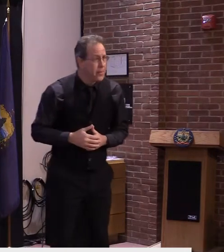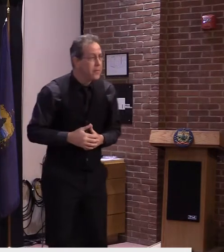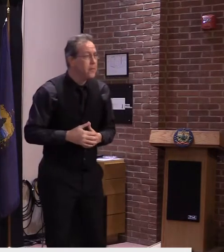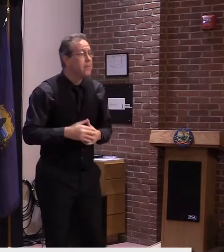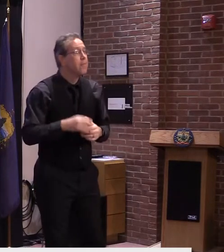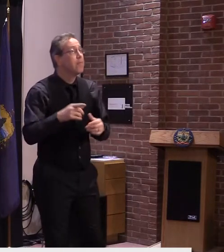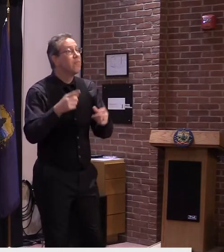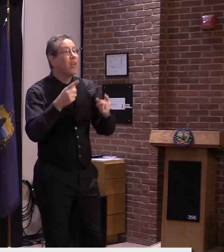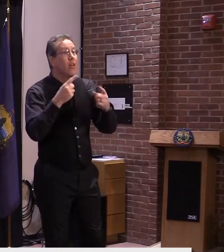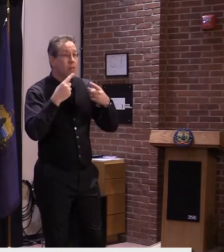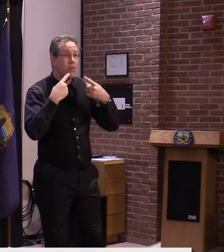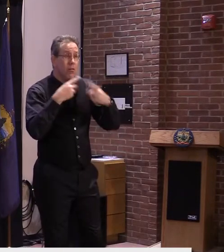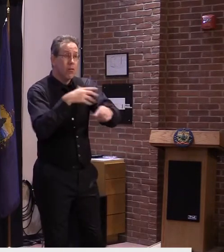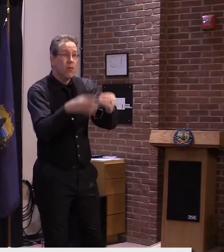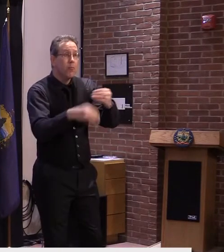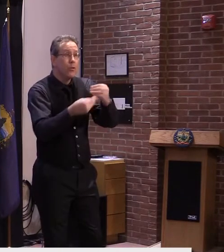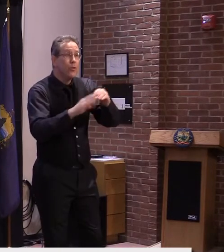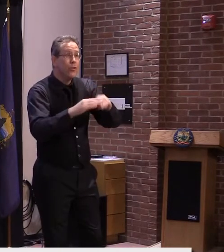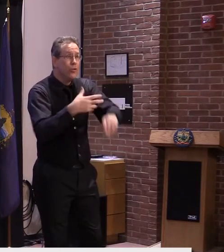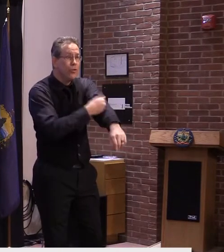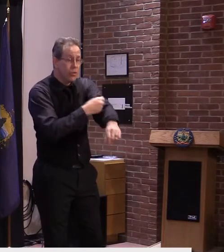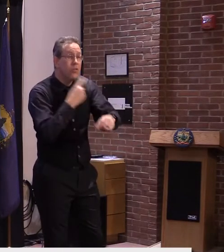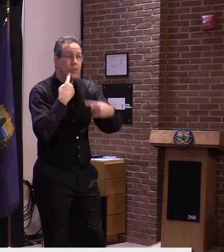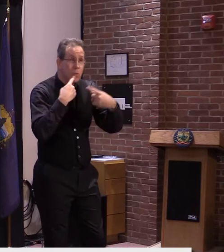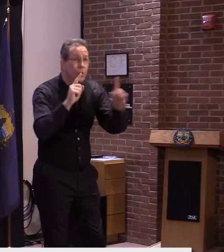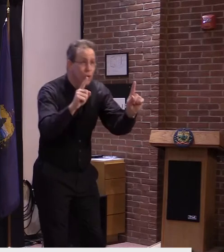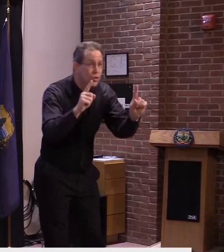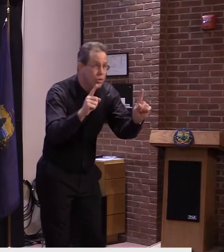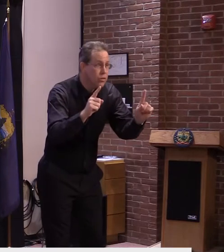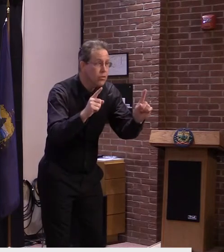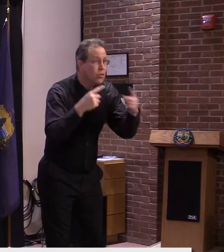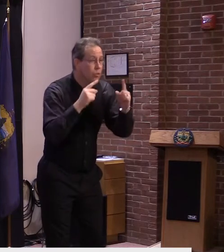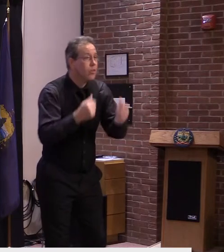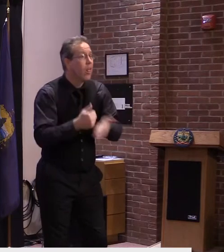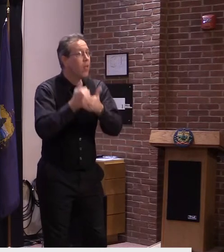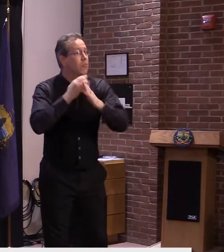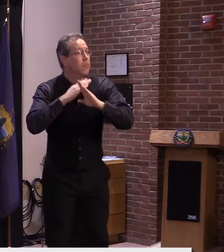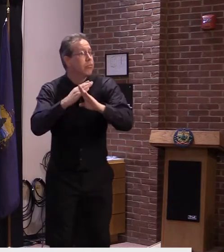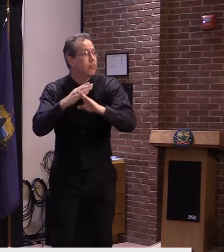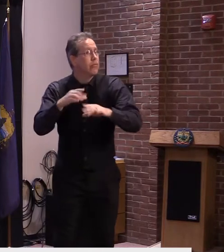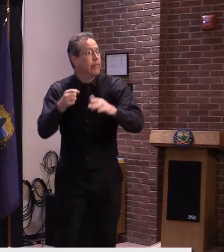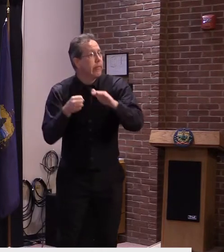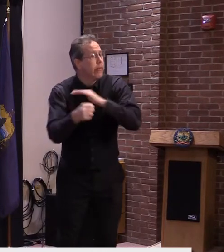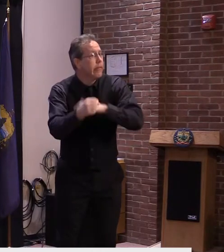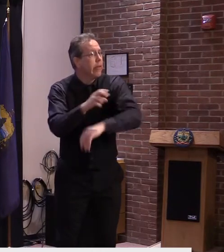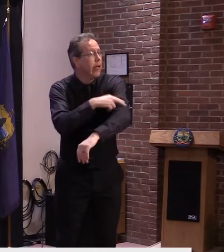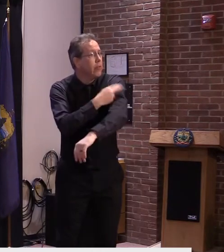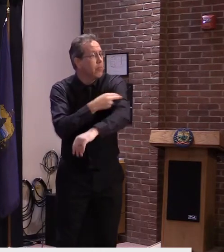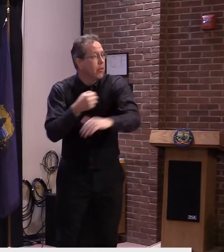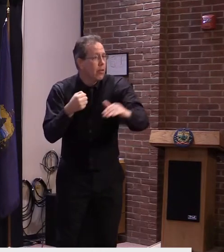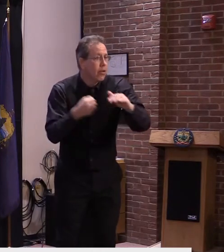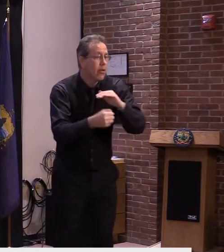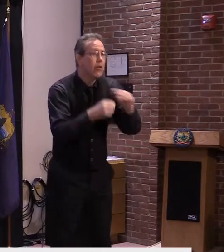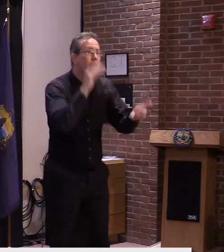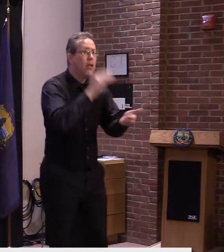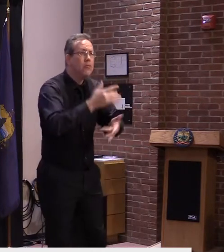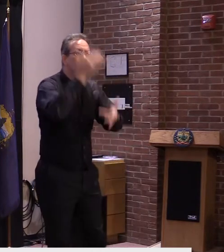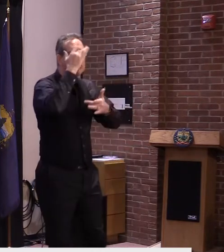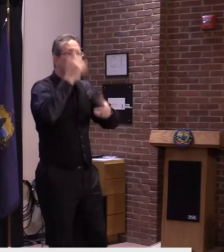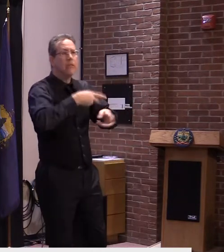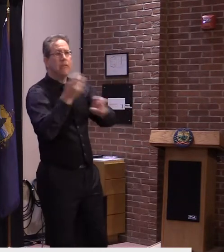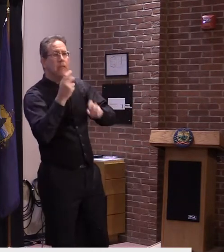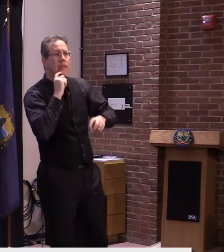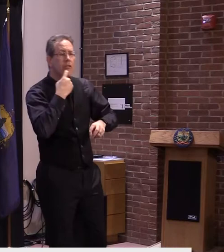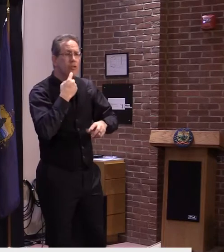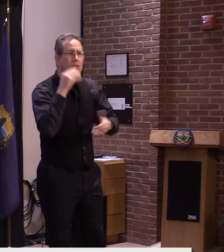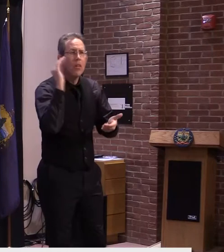that get them to keep people out of the hospital, to keep them not infected, and to keep their symptoms very low. So these three